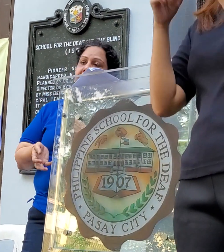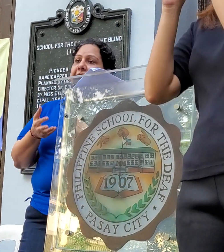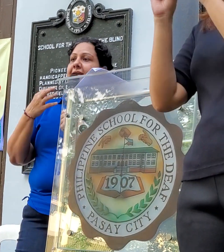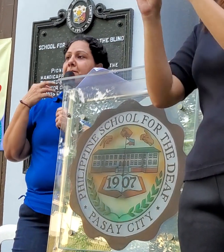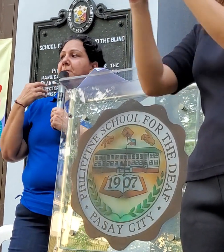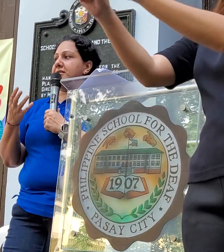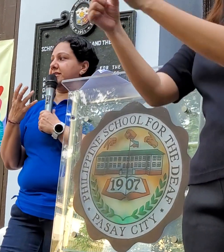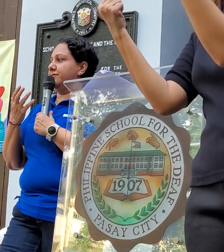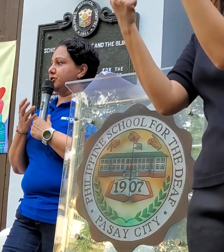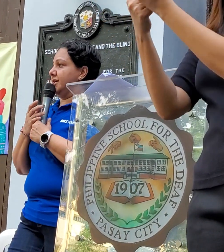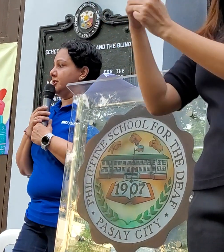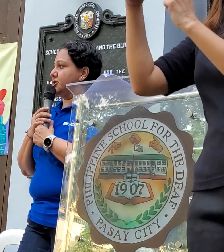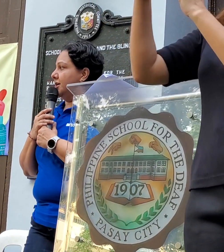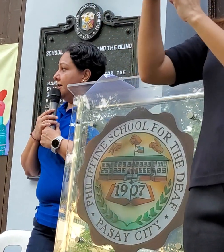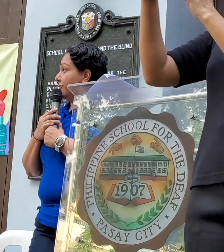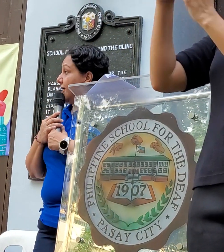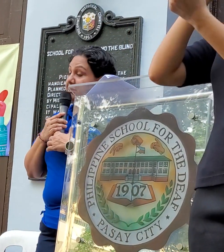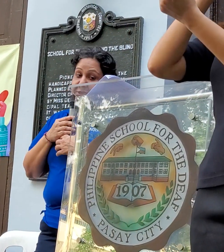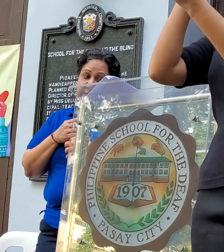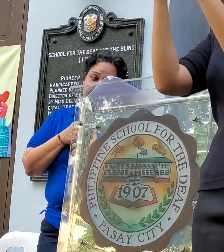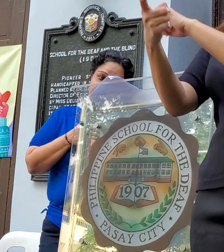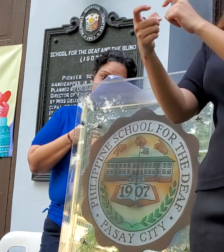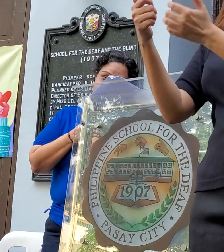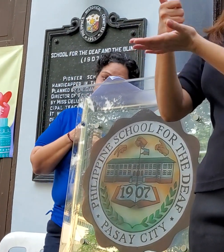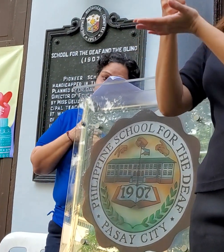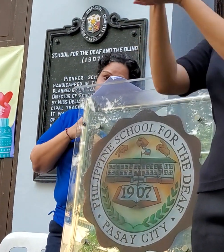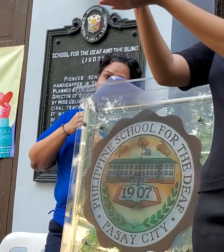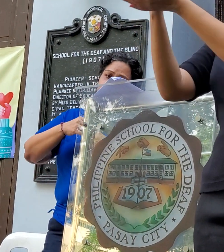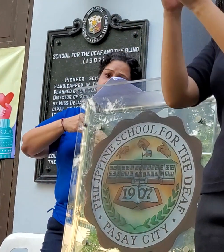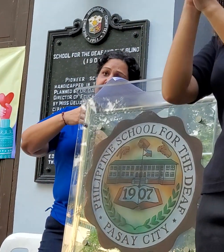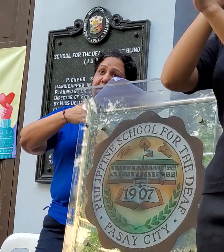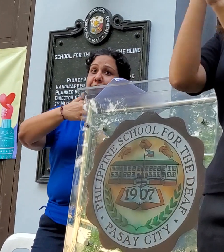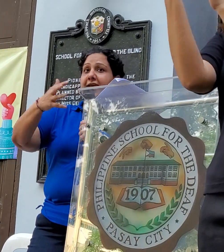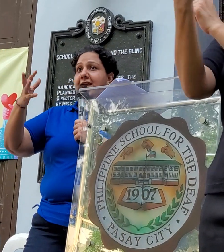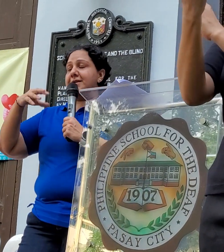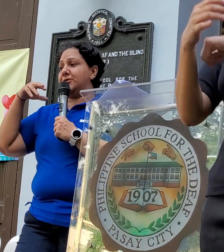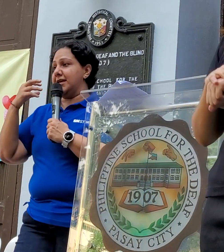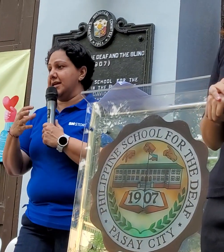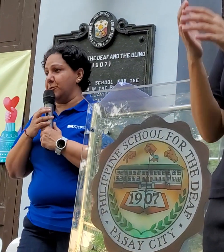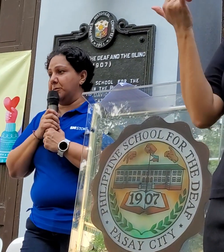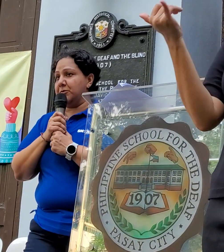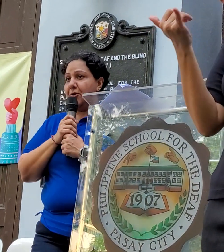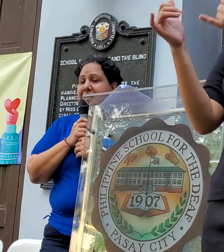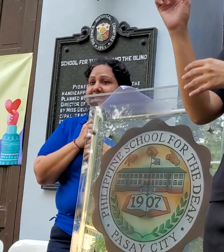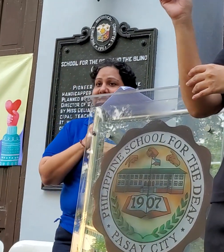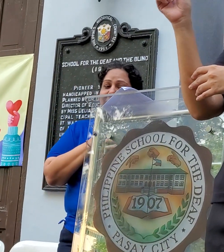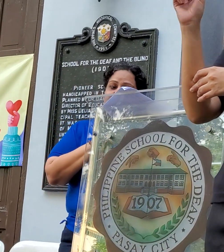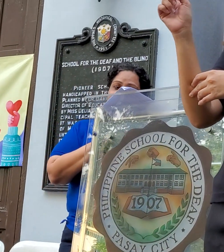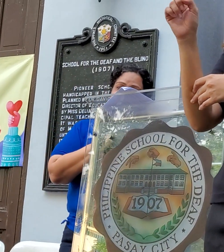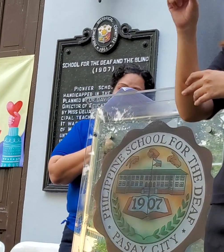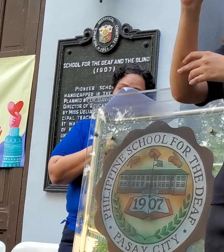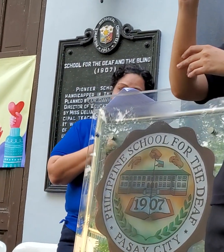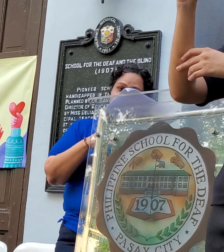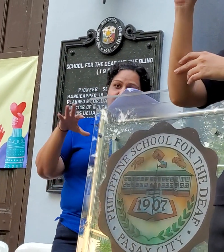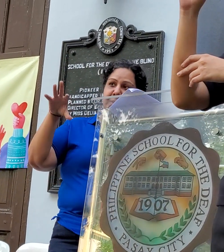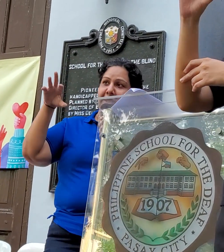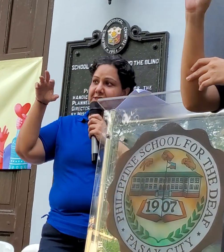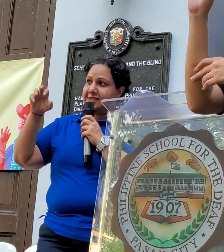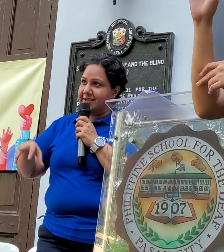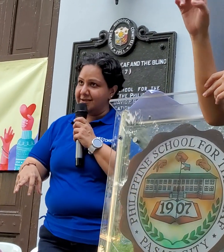continuously creating positive change for our society. And today is what we would call CSR Day at SM.